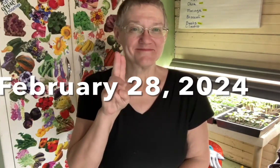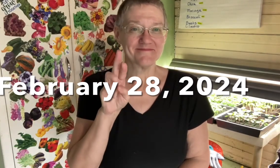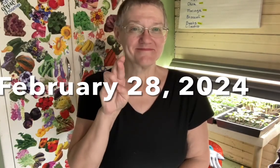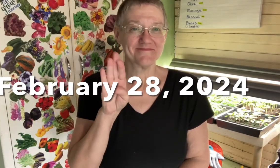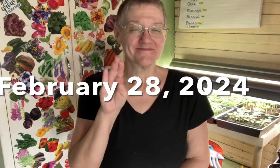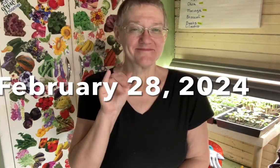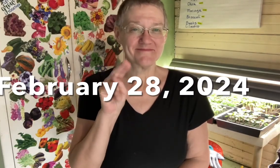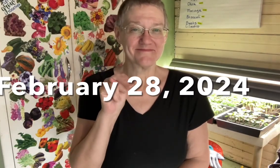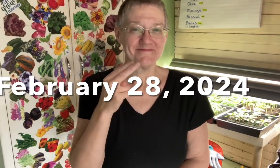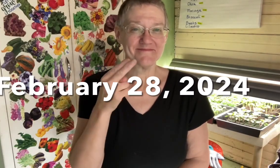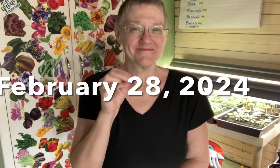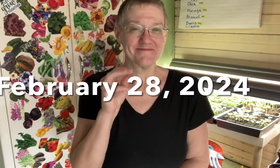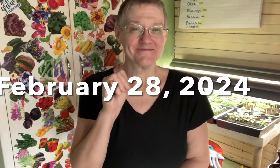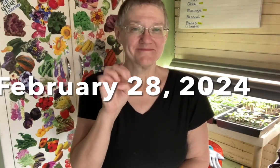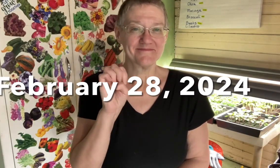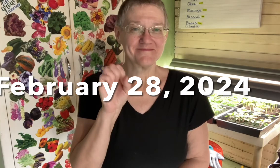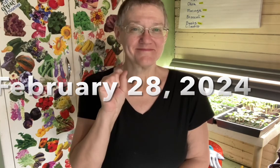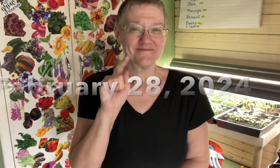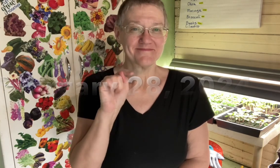Urban Homestead.